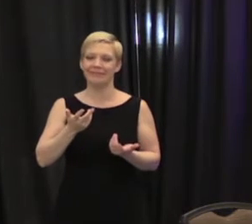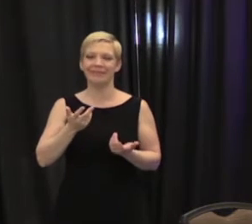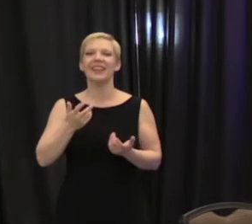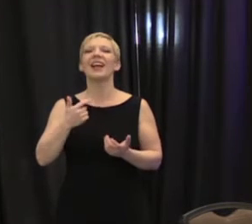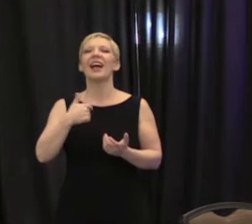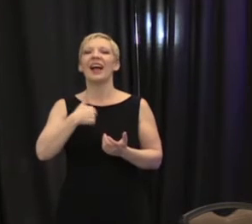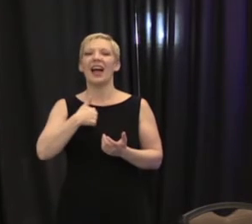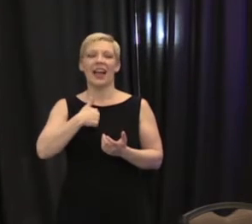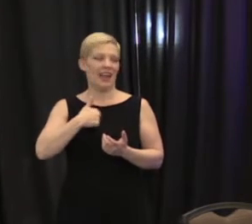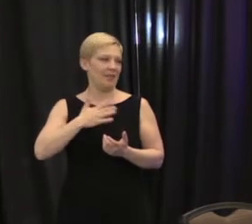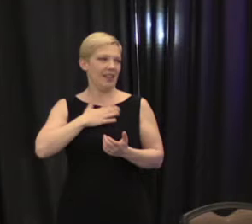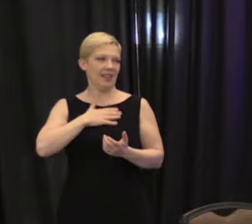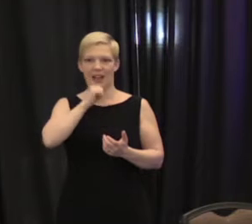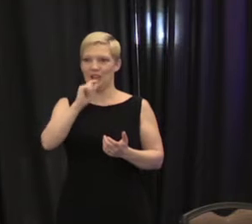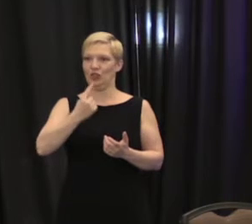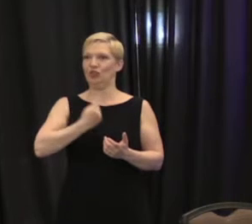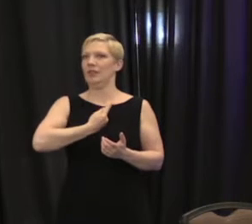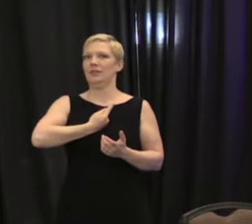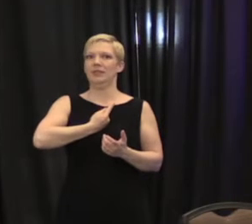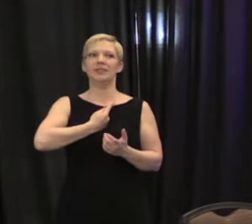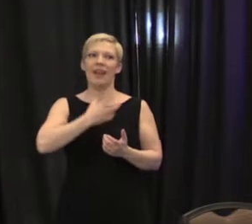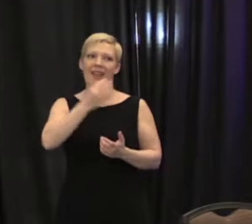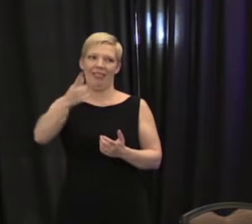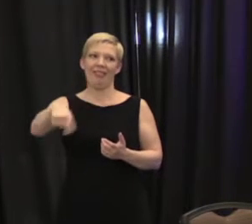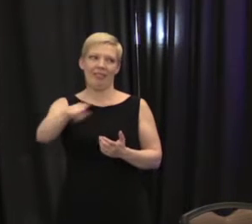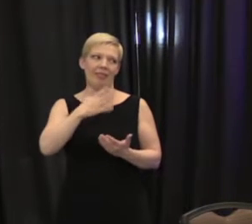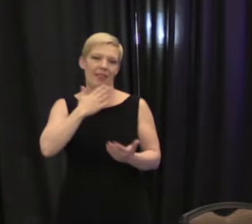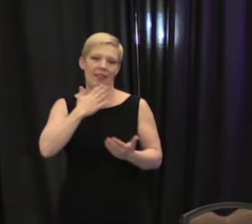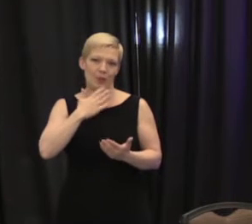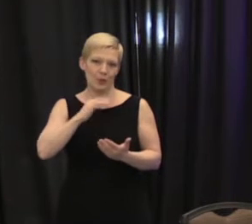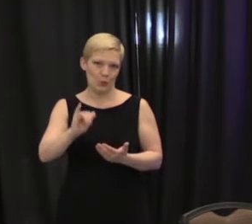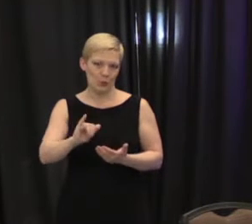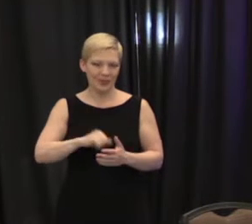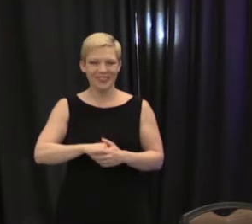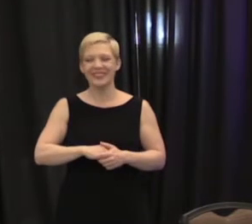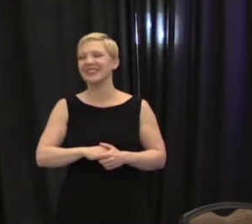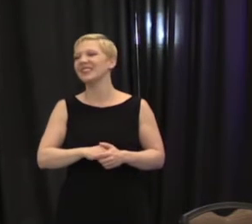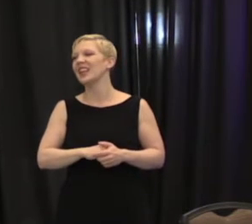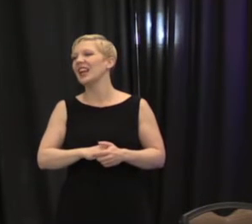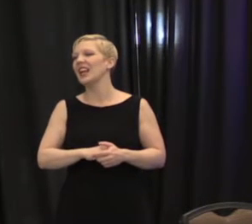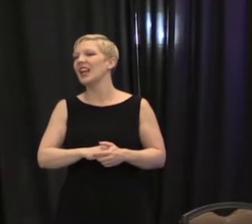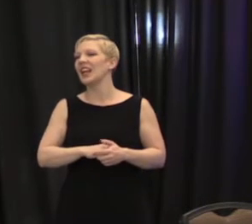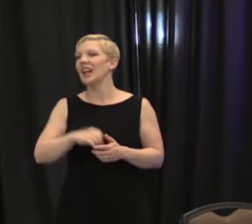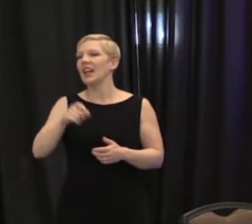it's not just me running my mouth. The Blog Squad.